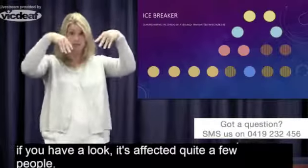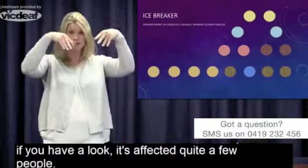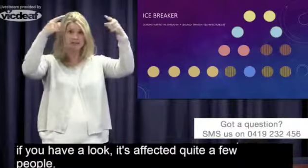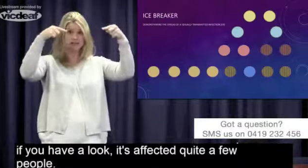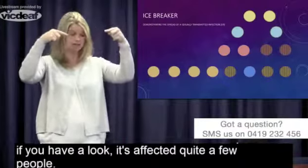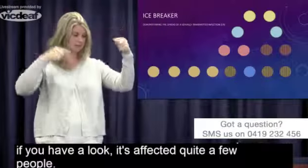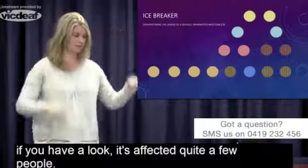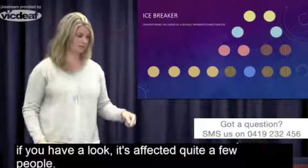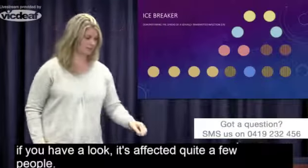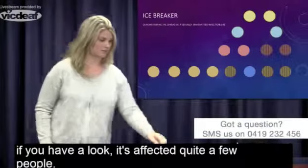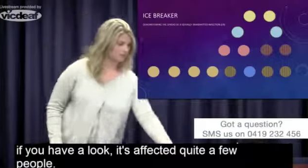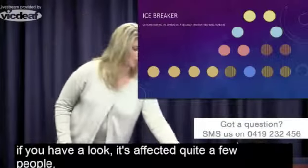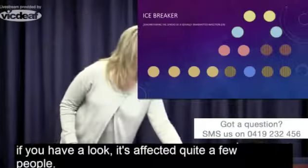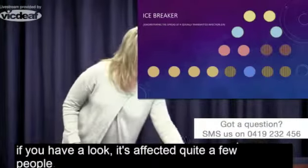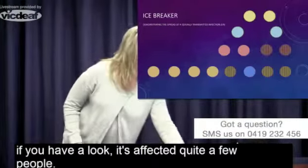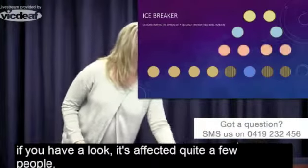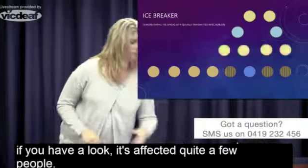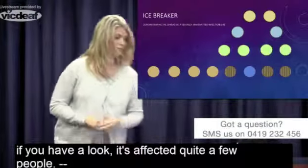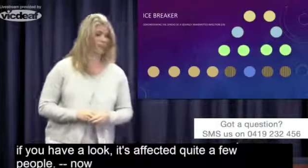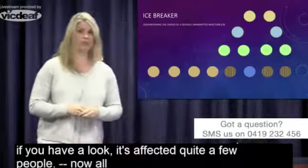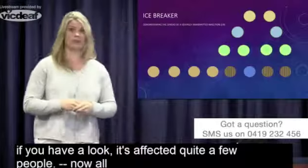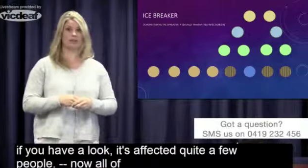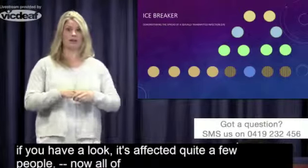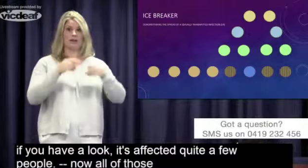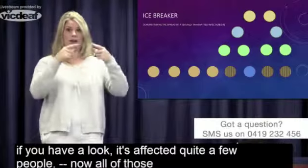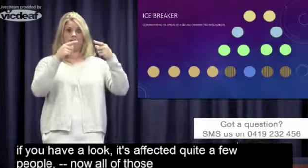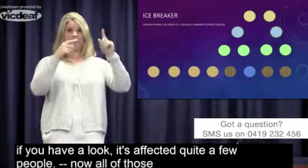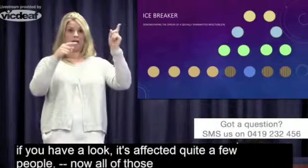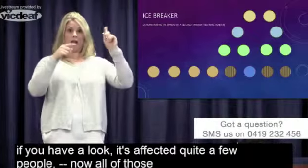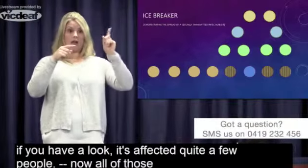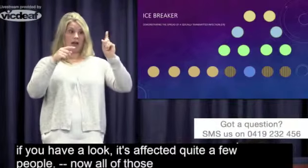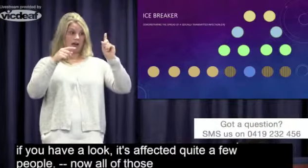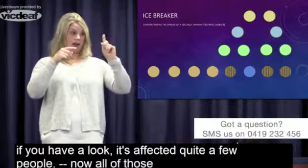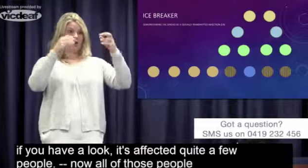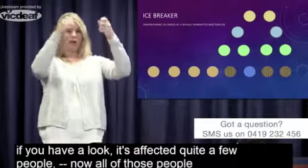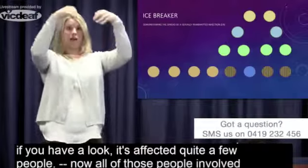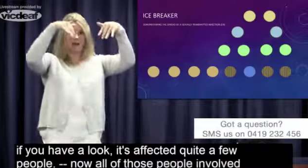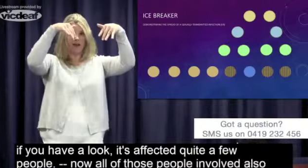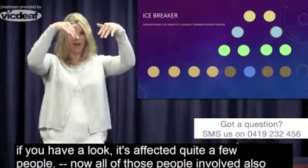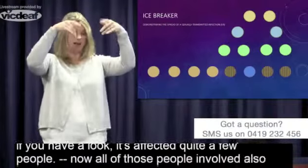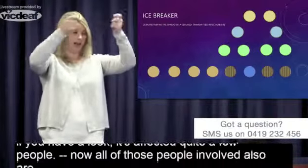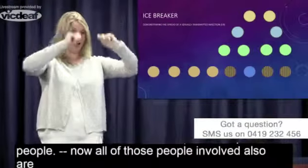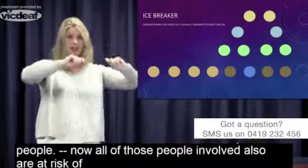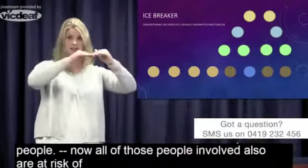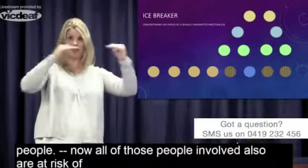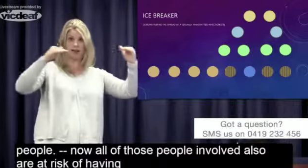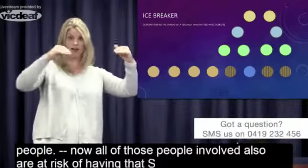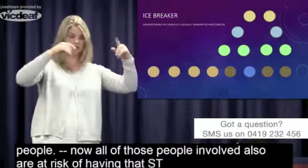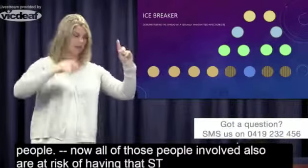Now, all of those people involved also are at risk of having that STI. And then the